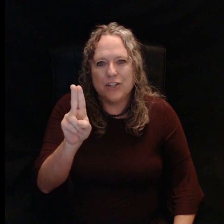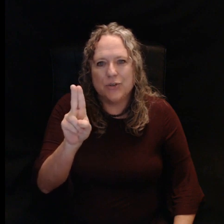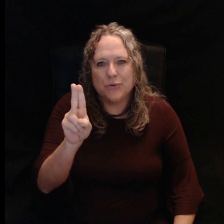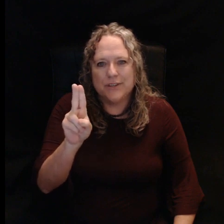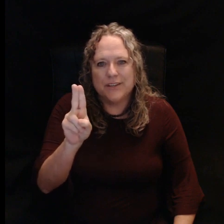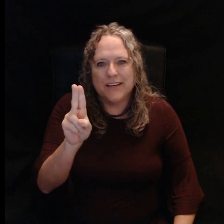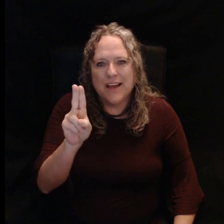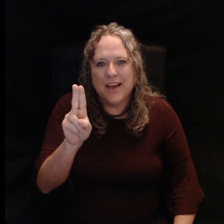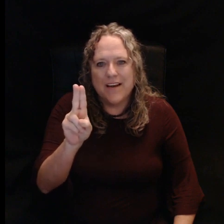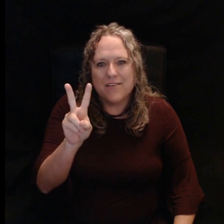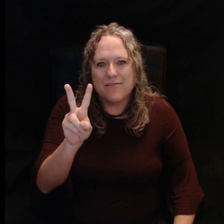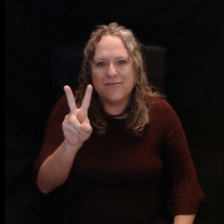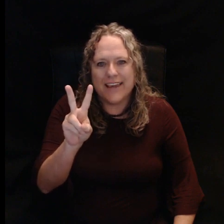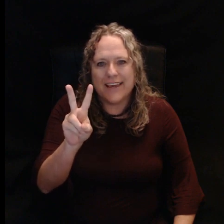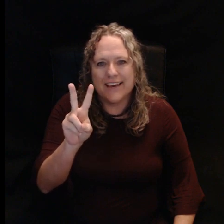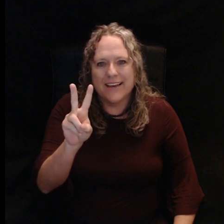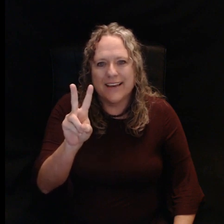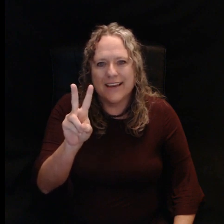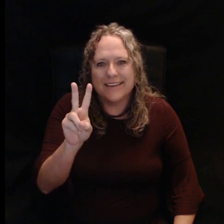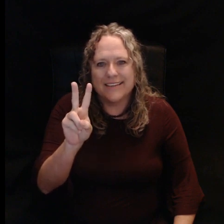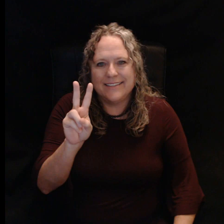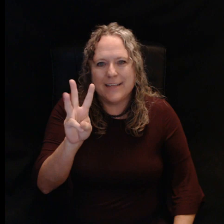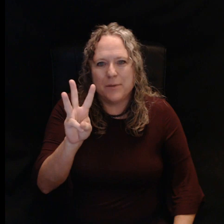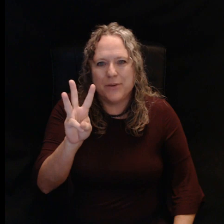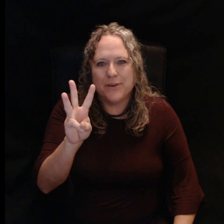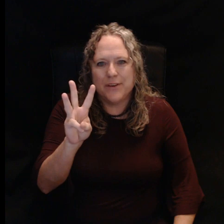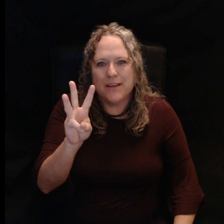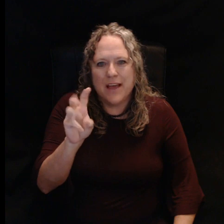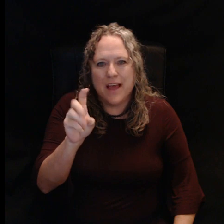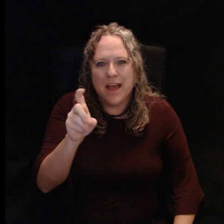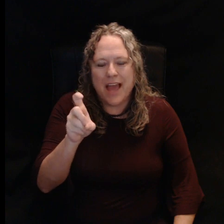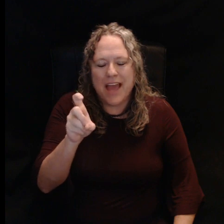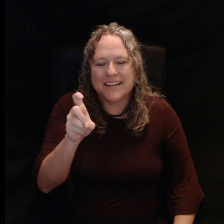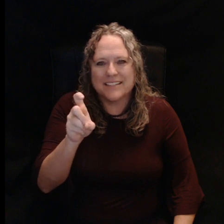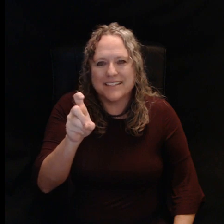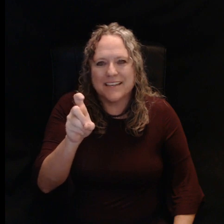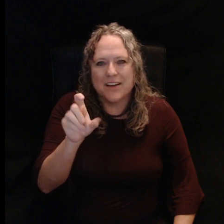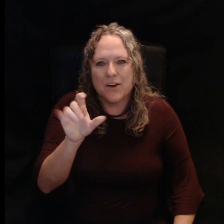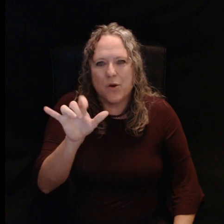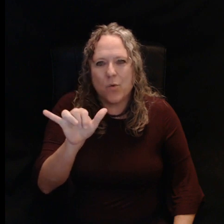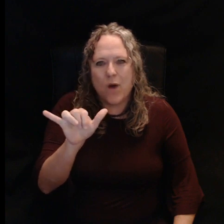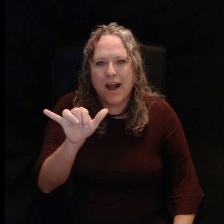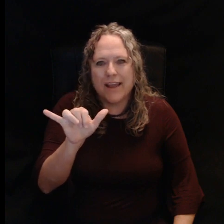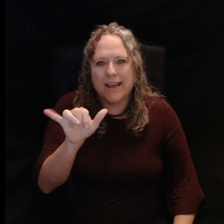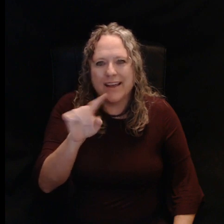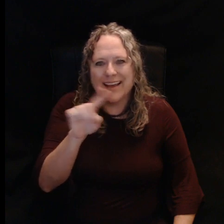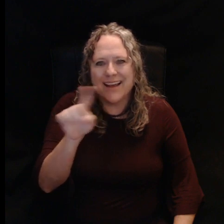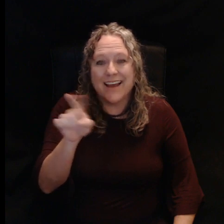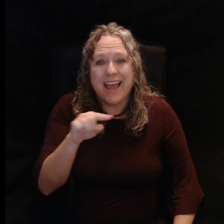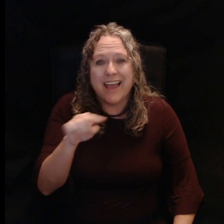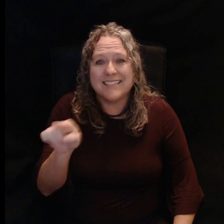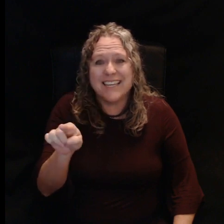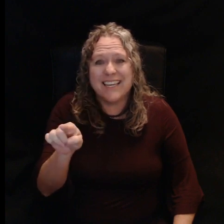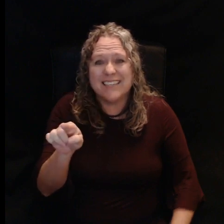U, V, W, X, Y, and Z.